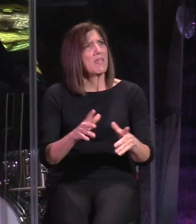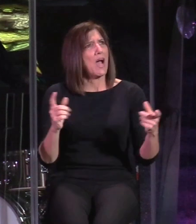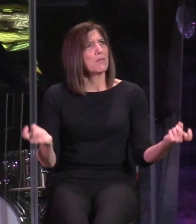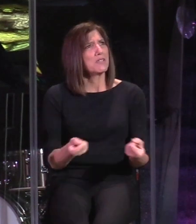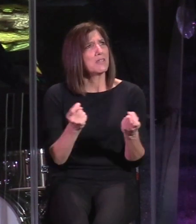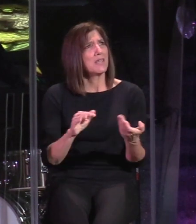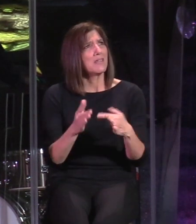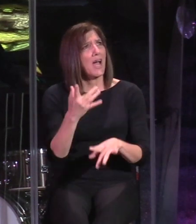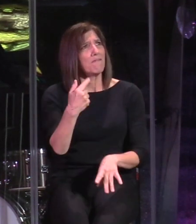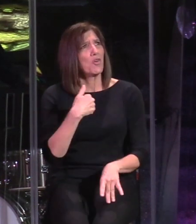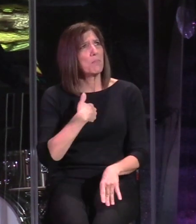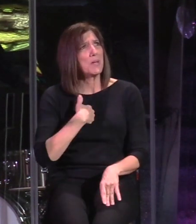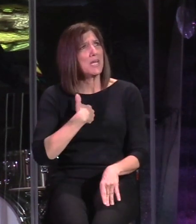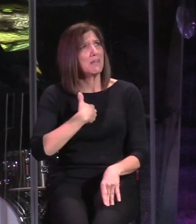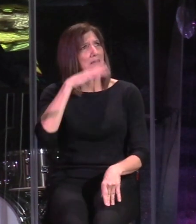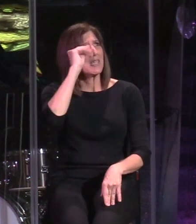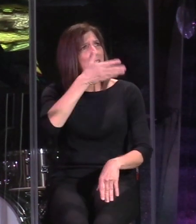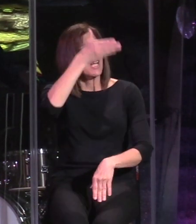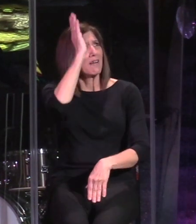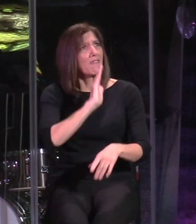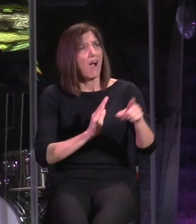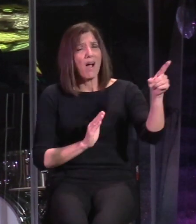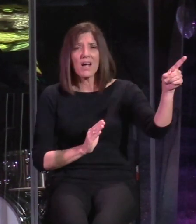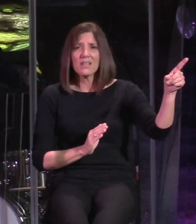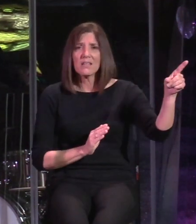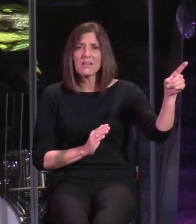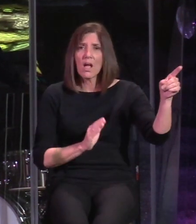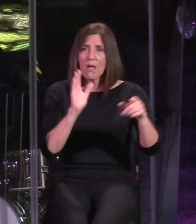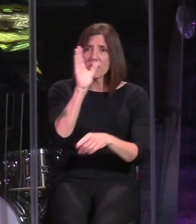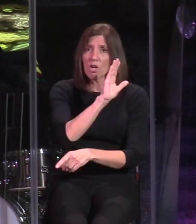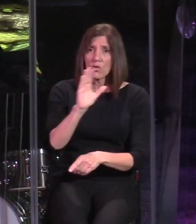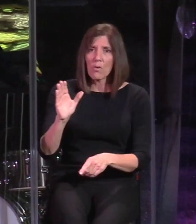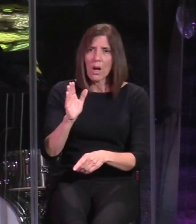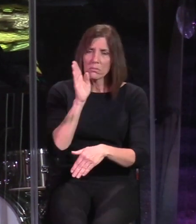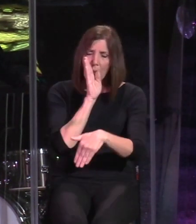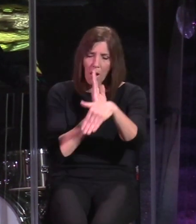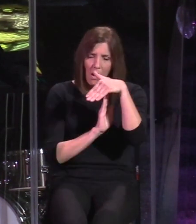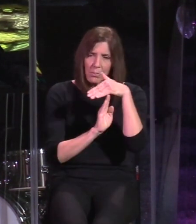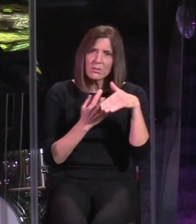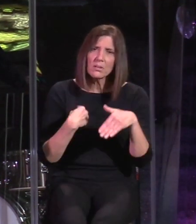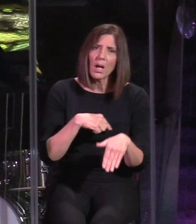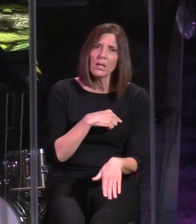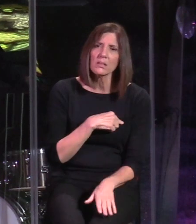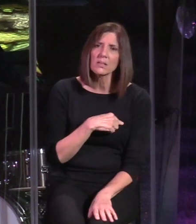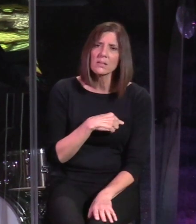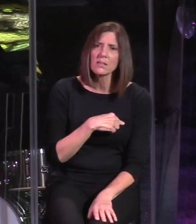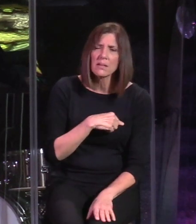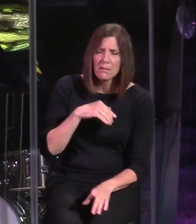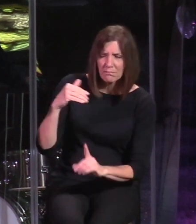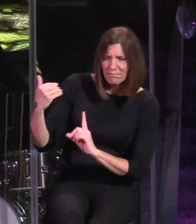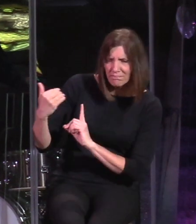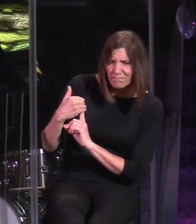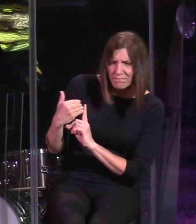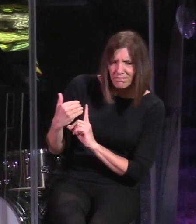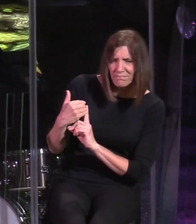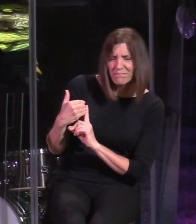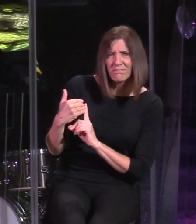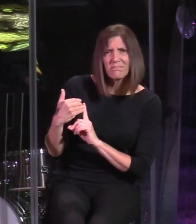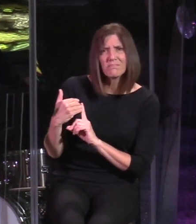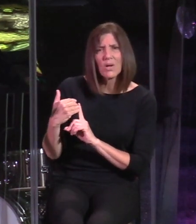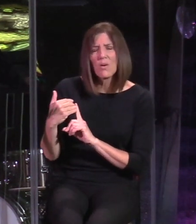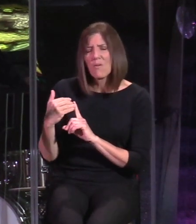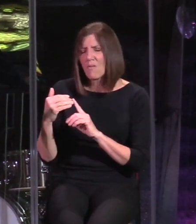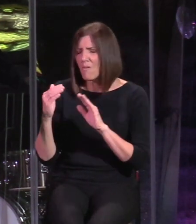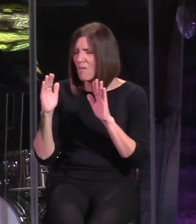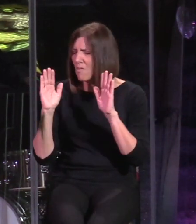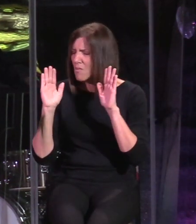same reminder for you. The cross humbles us. It reminds us of the great price that was